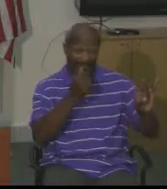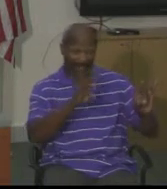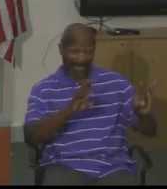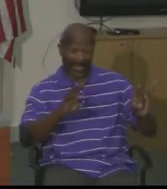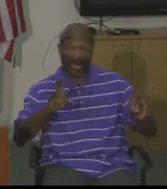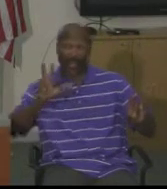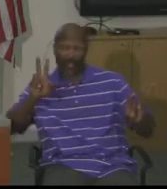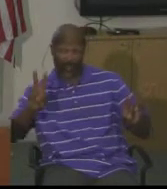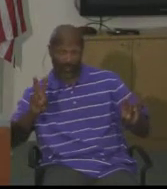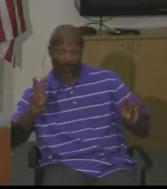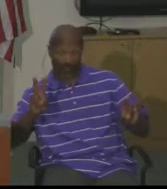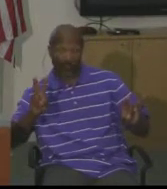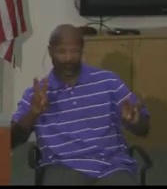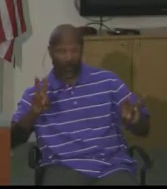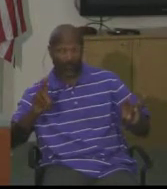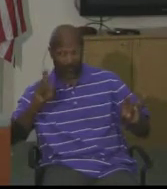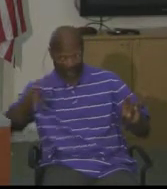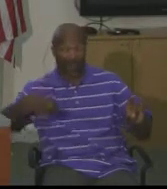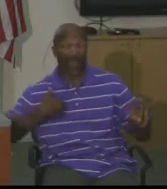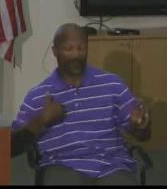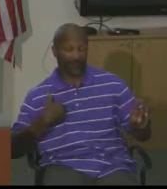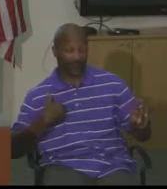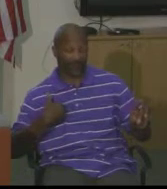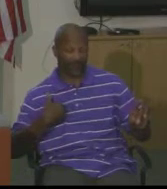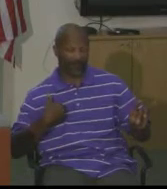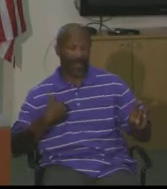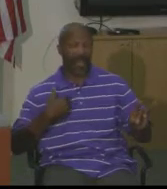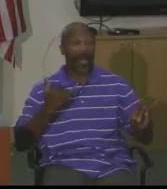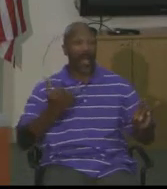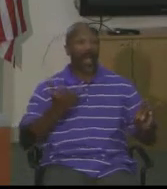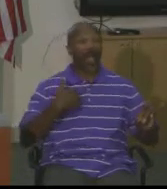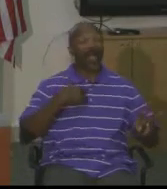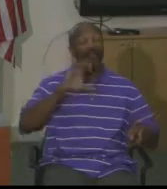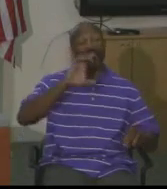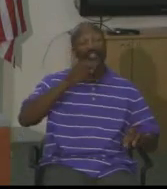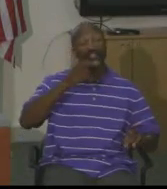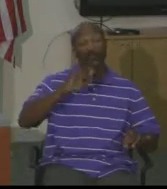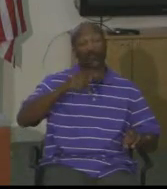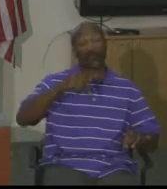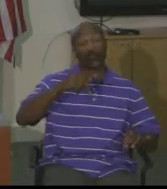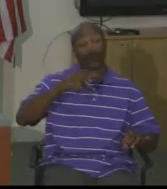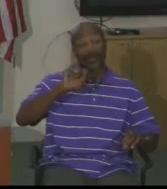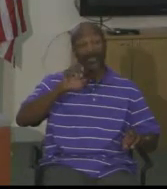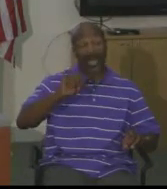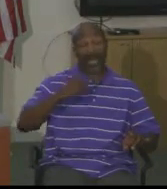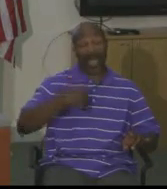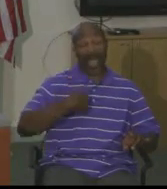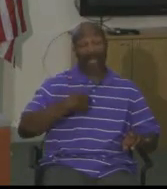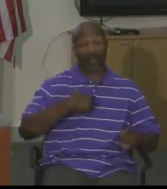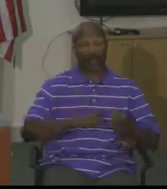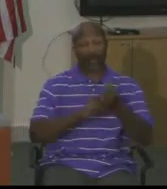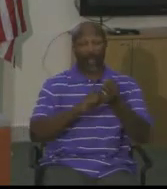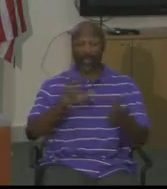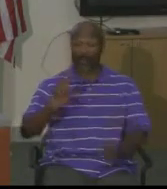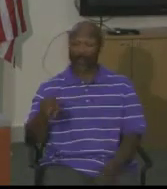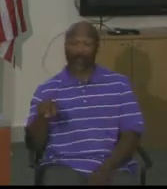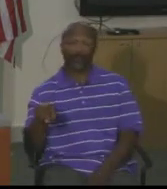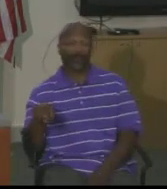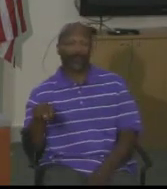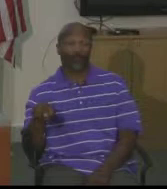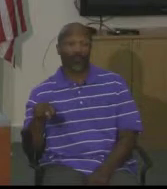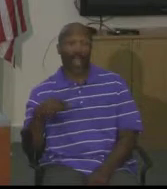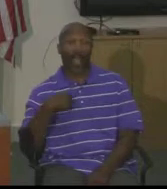and 32x. So if I had a chipset that supported 32 lanes, I could in essence make one very fat